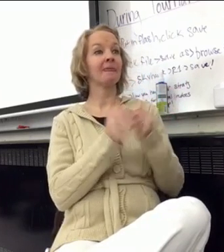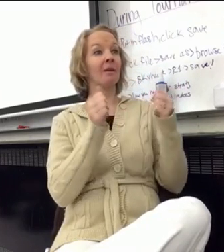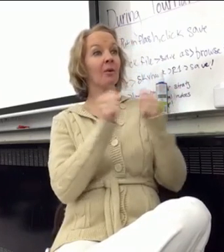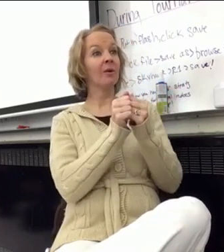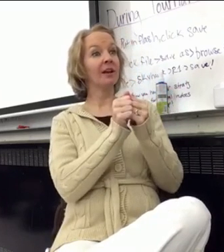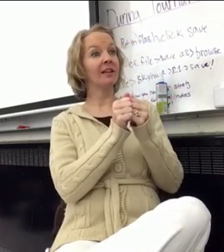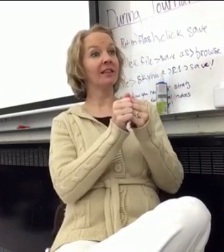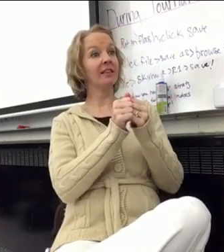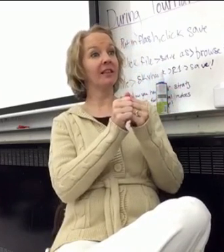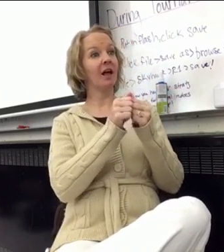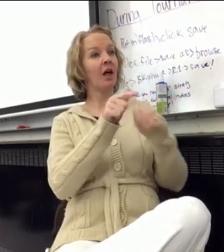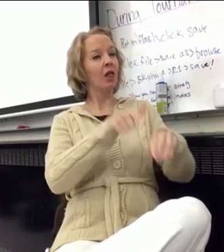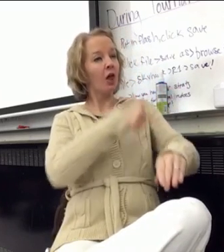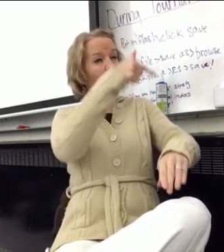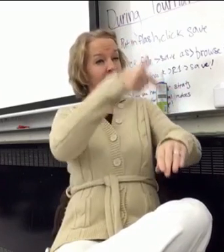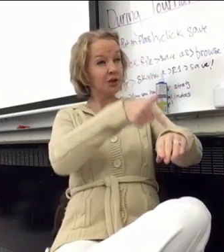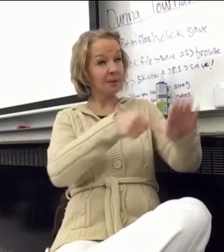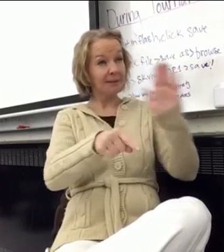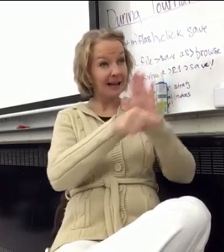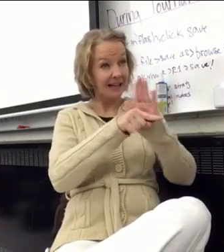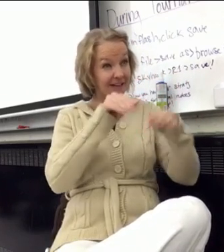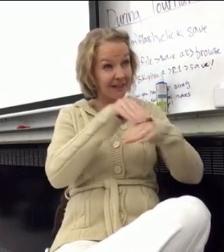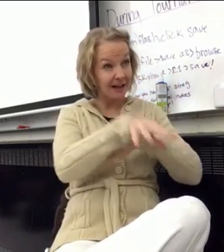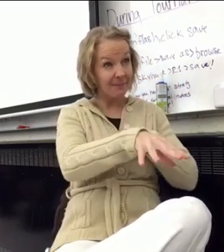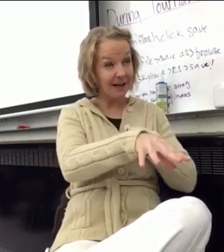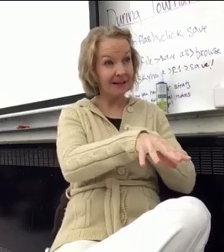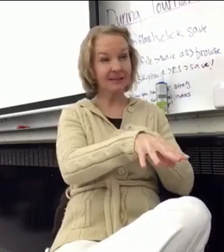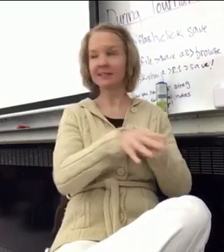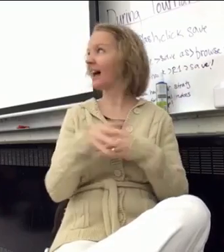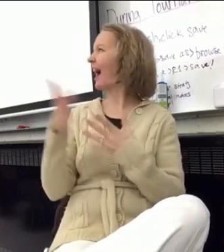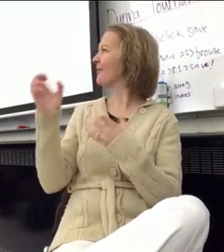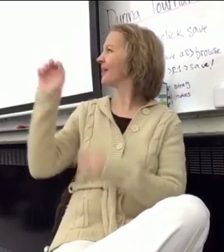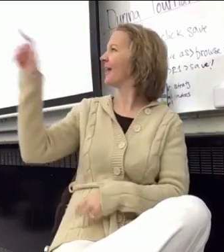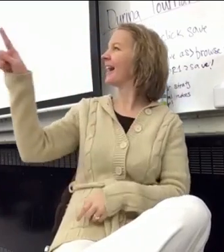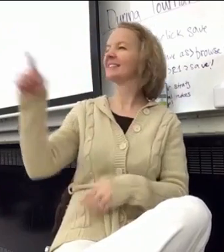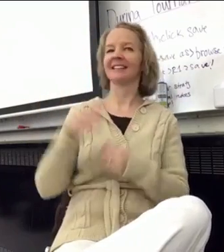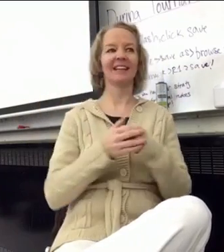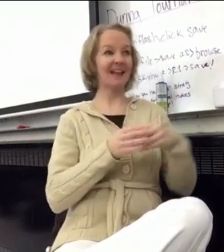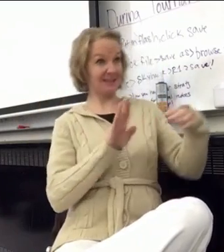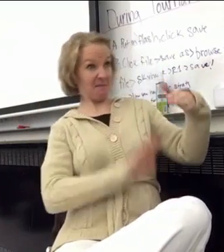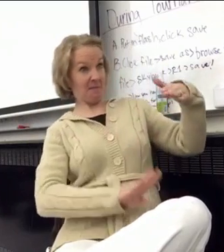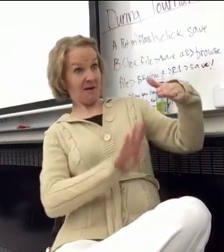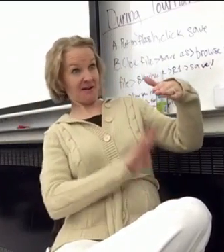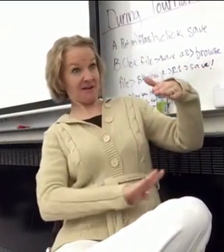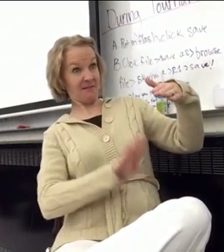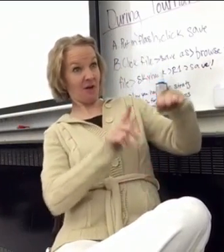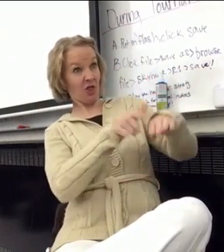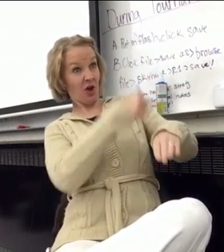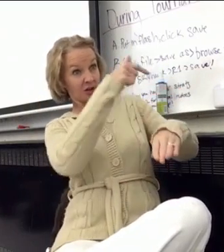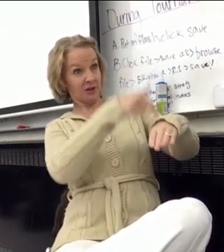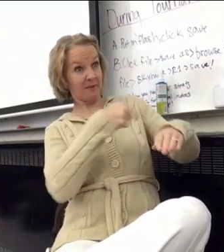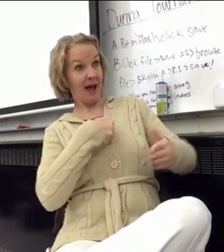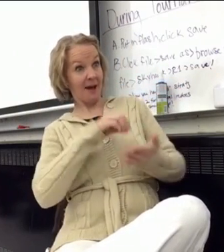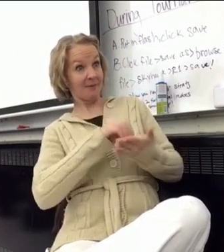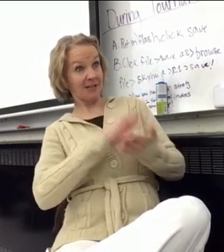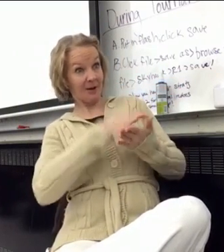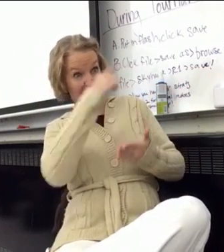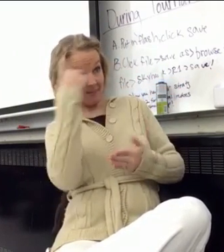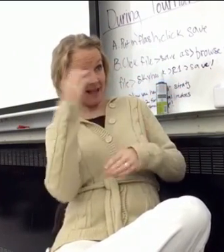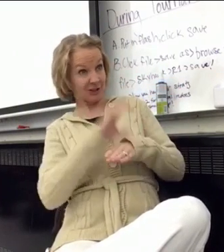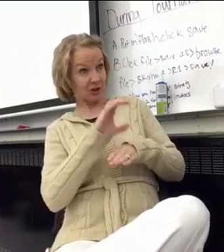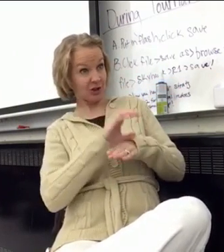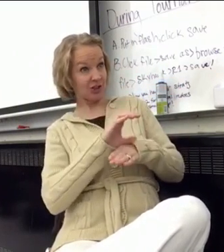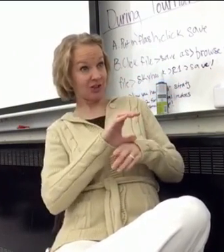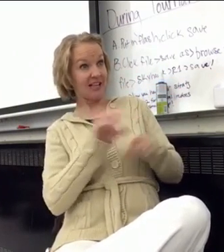Under long-term negative impacts, I was about to ask about that. Yeah, at the very bottom, I put black churches as